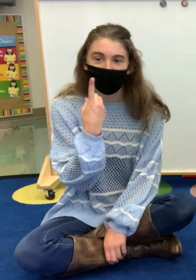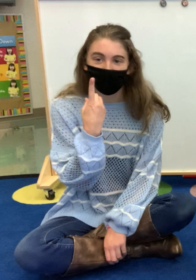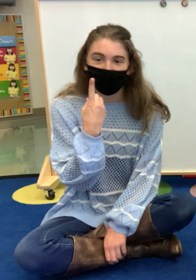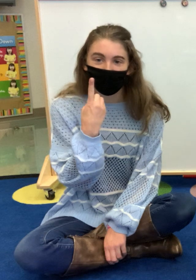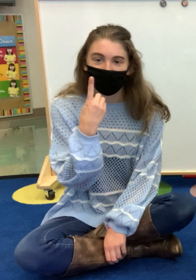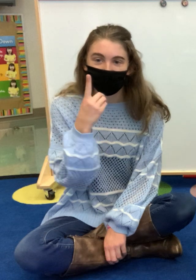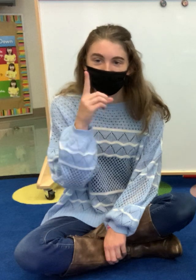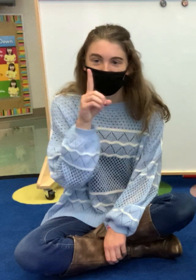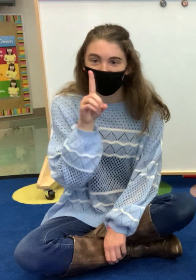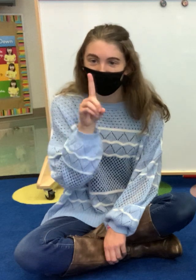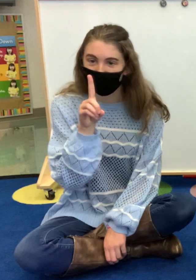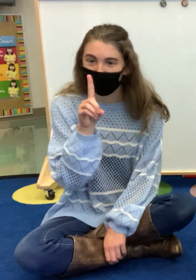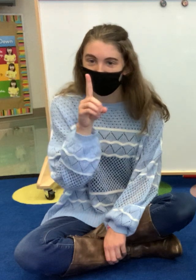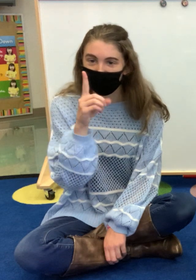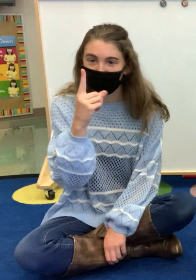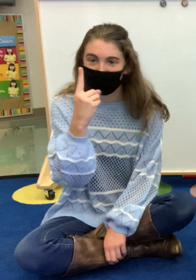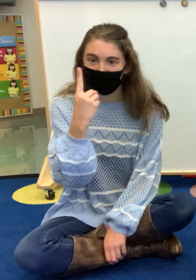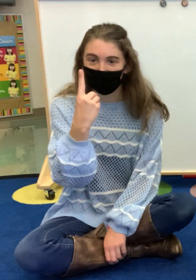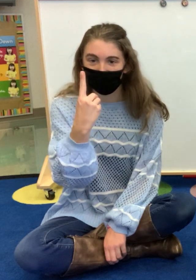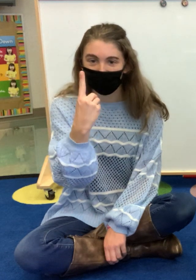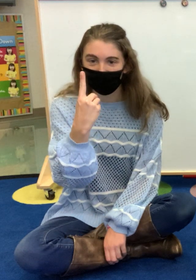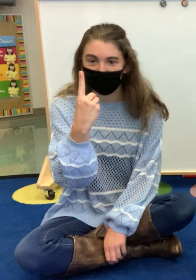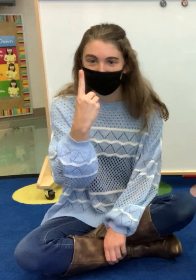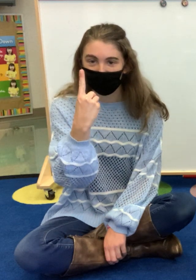One, platypus diving.